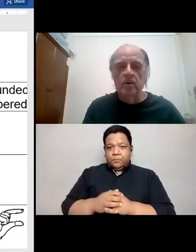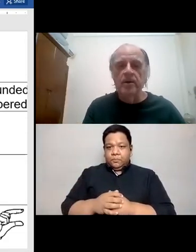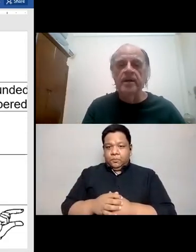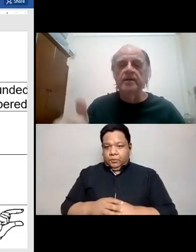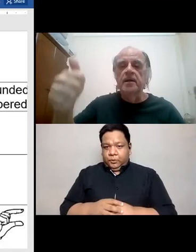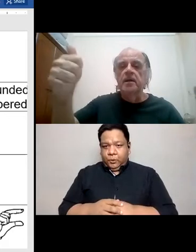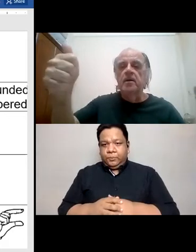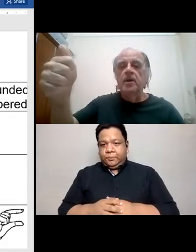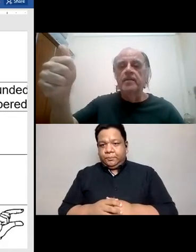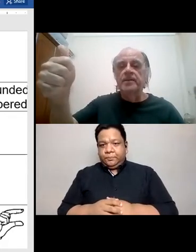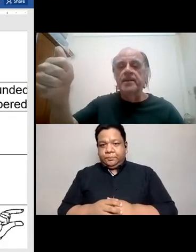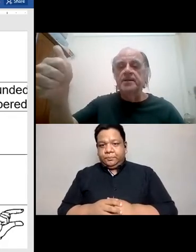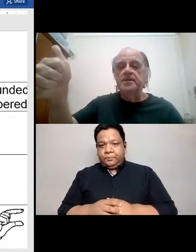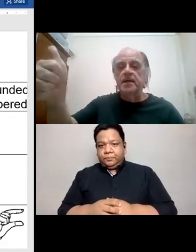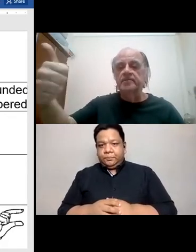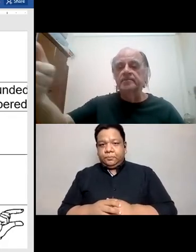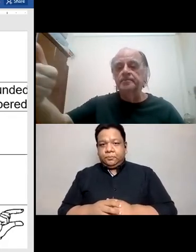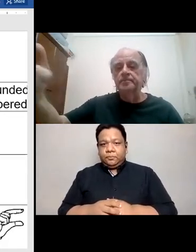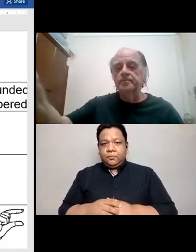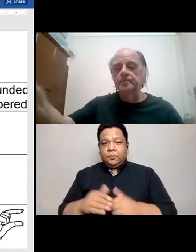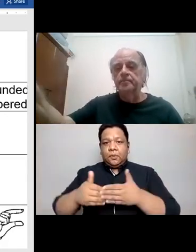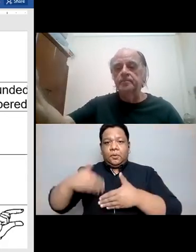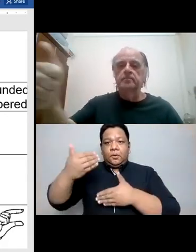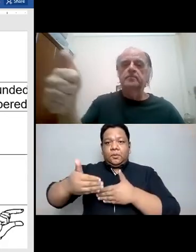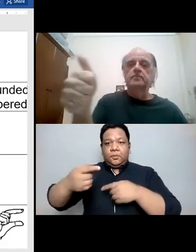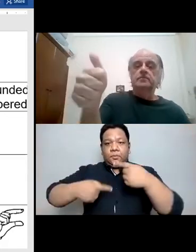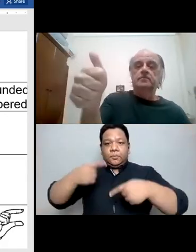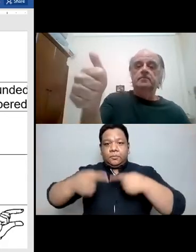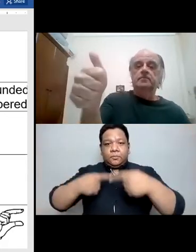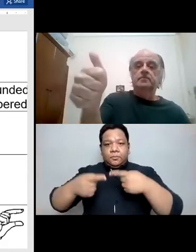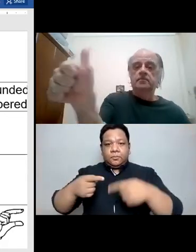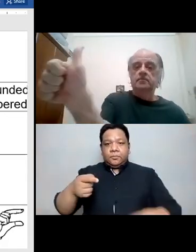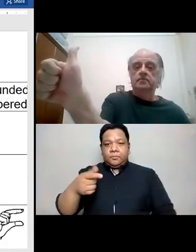No, okay. No. What about the next sign?